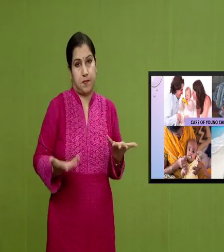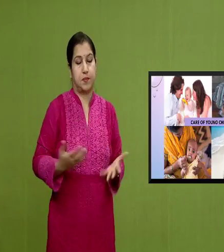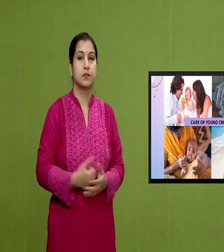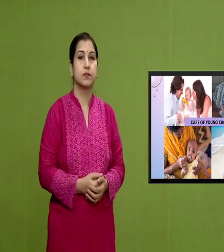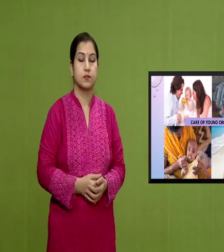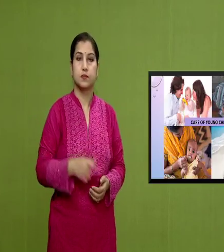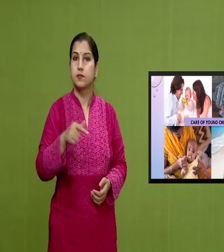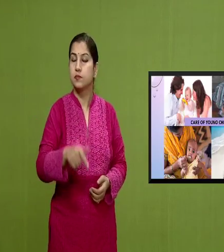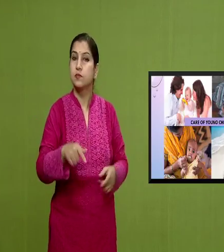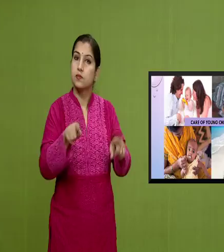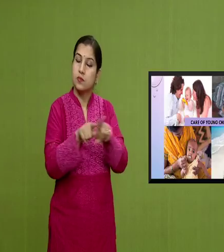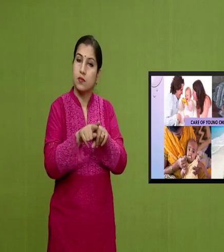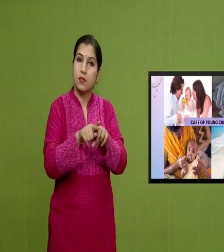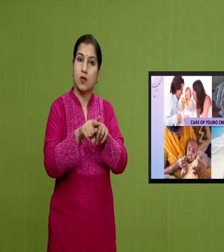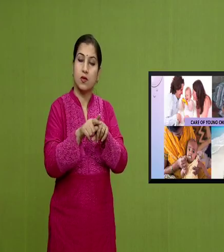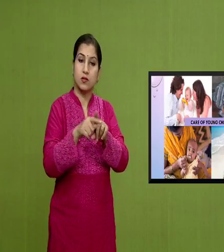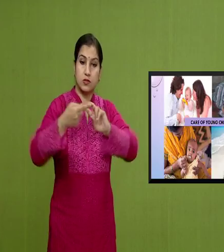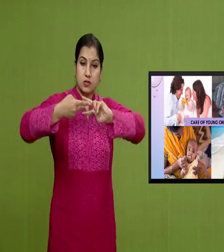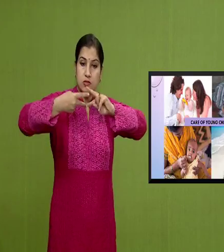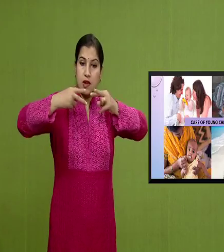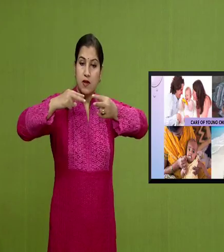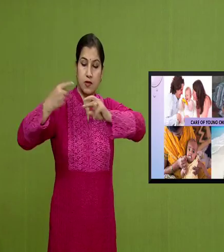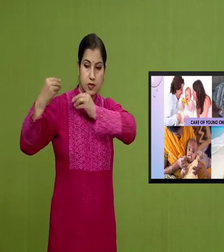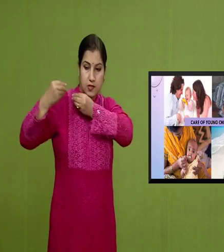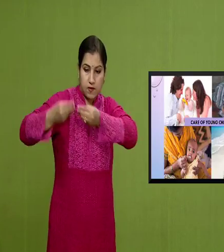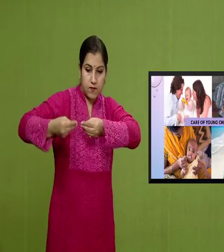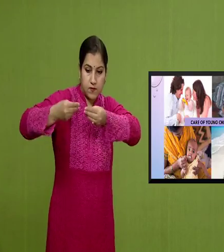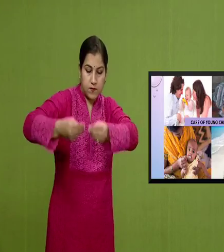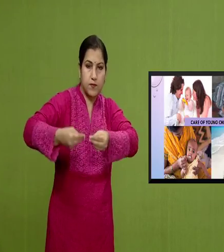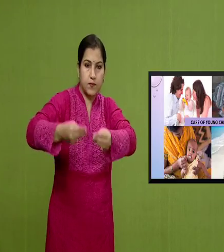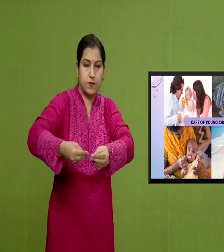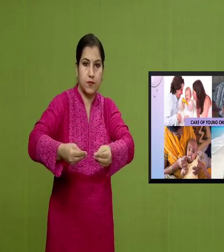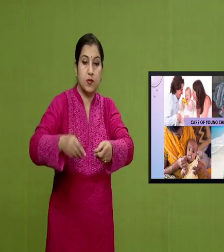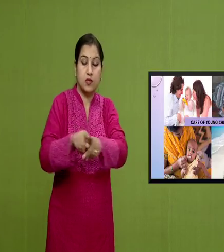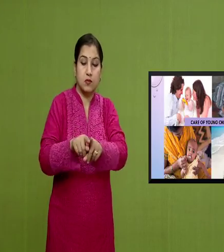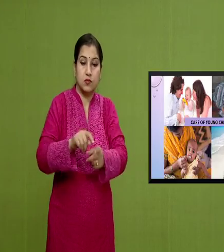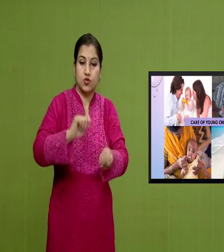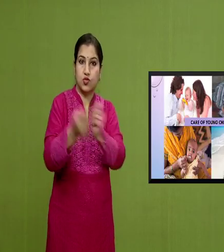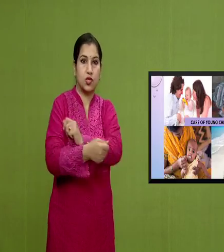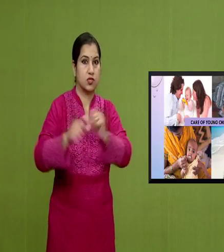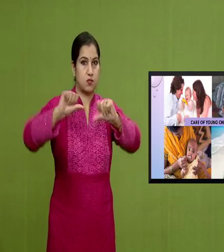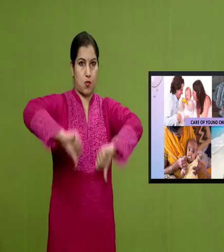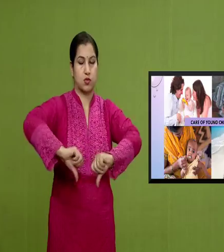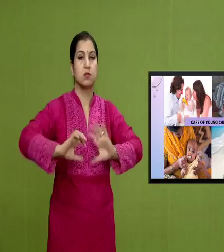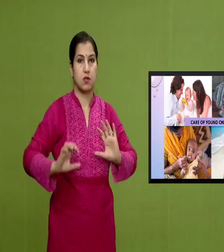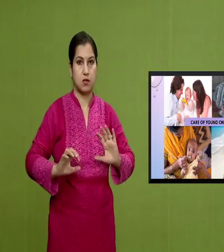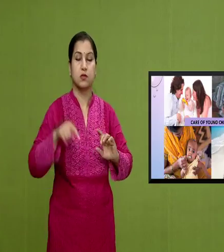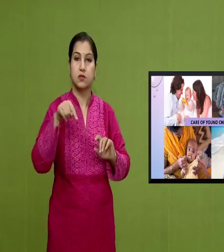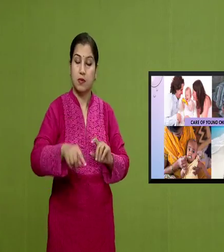This is genetic transfer and cannot be changed and stay